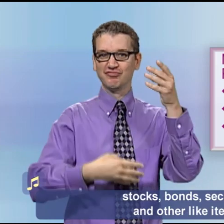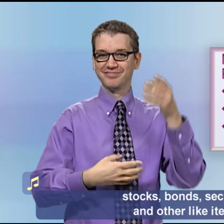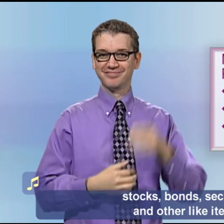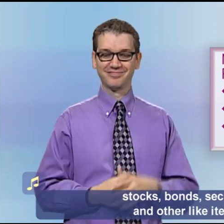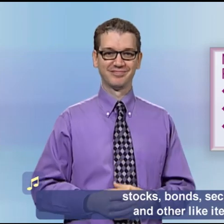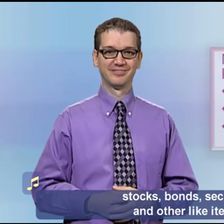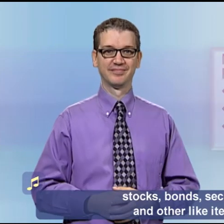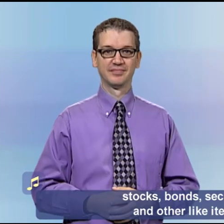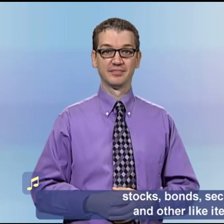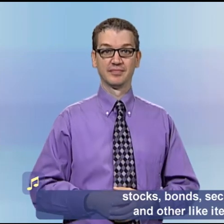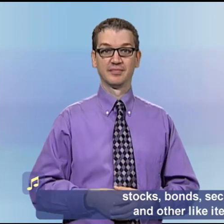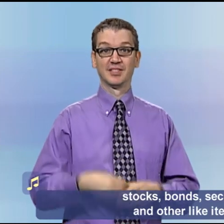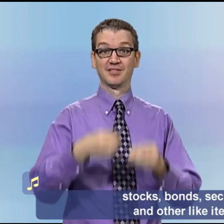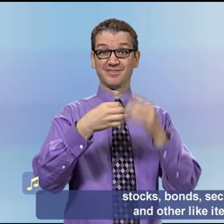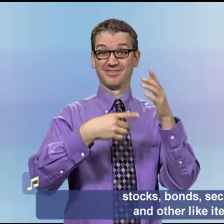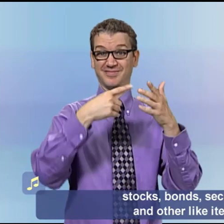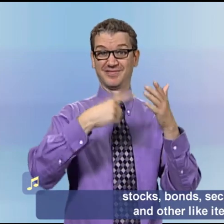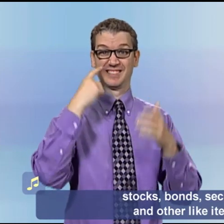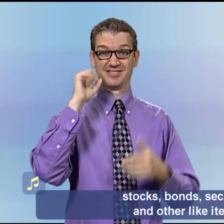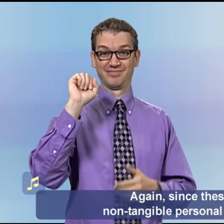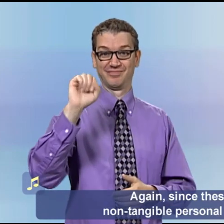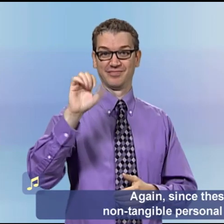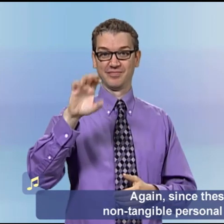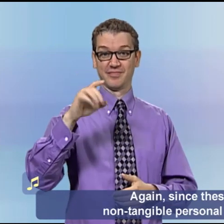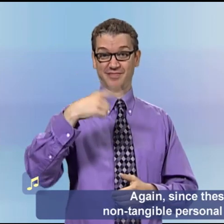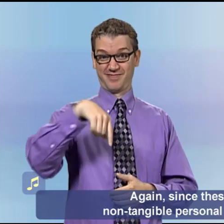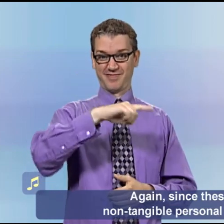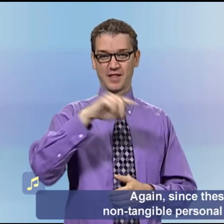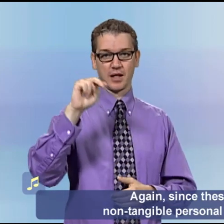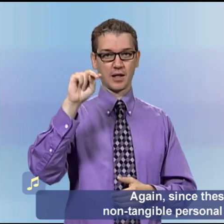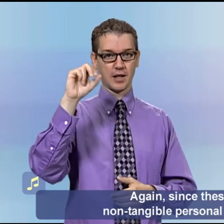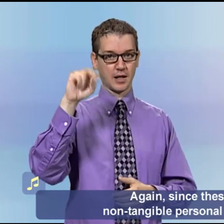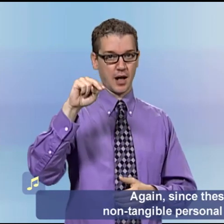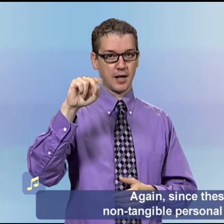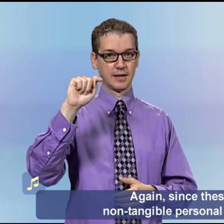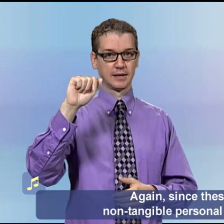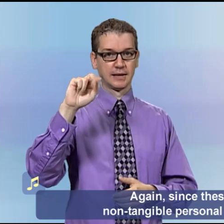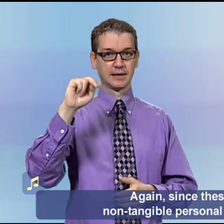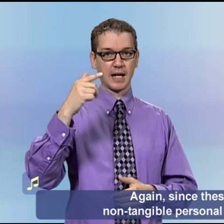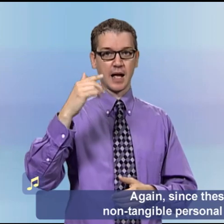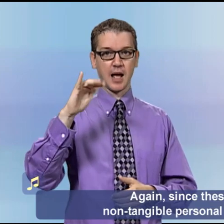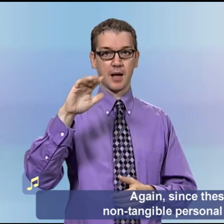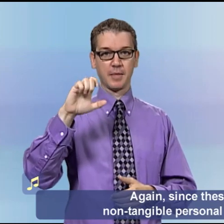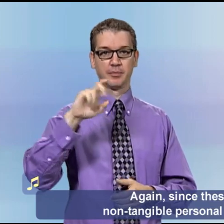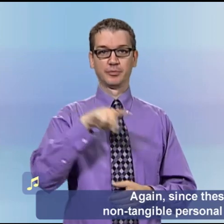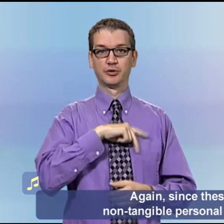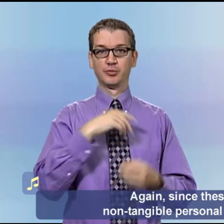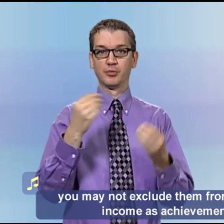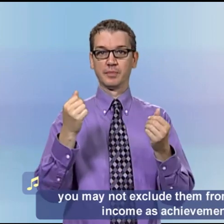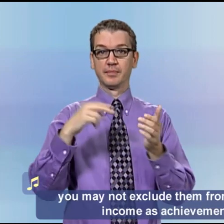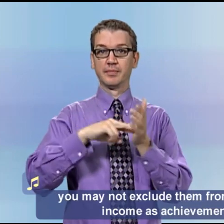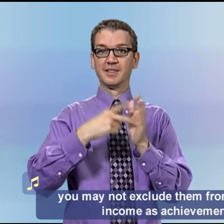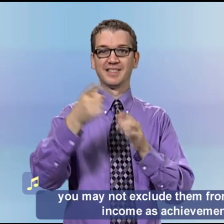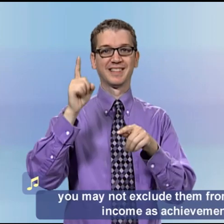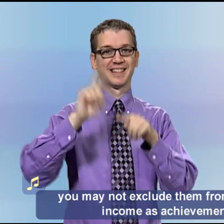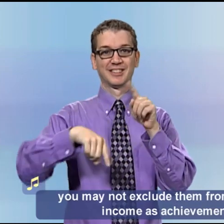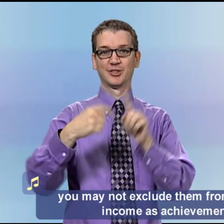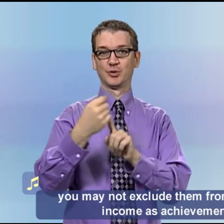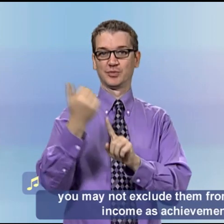again since these are non-tangible personal property you may not exclude them from your